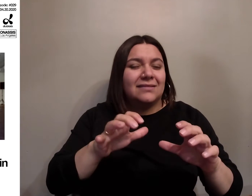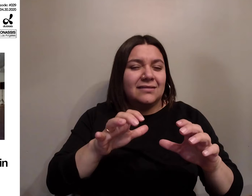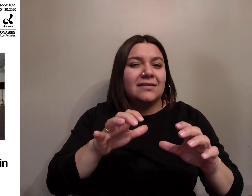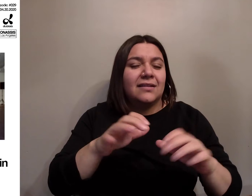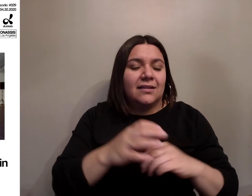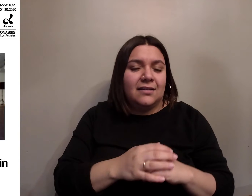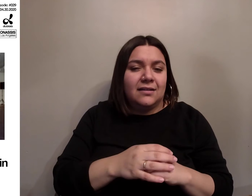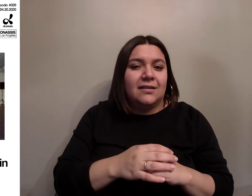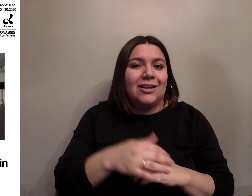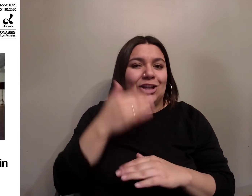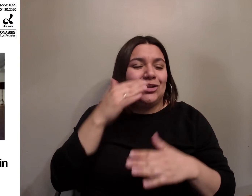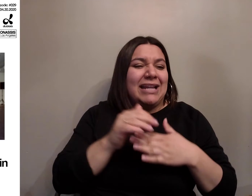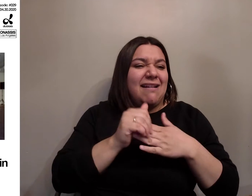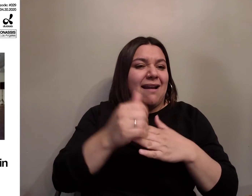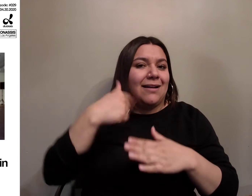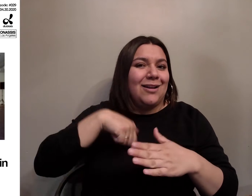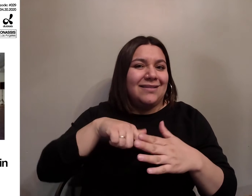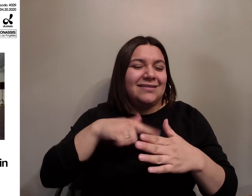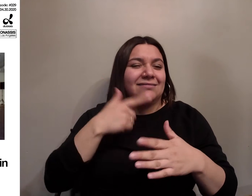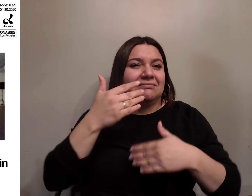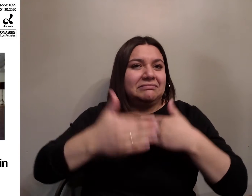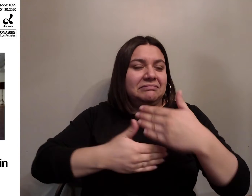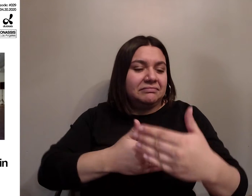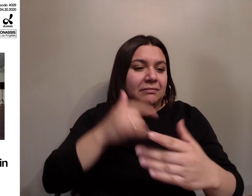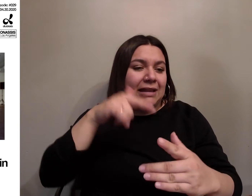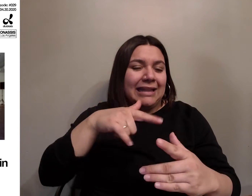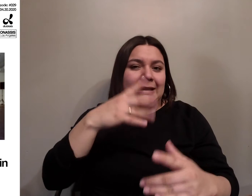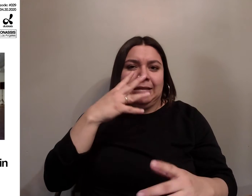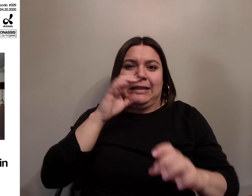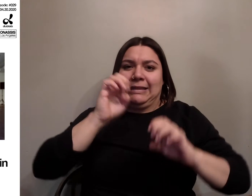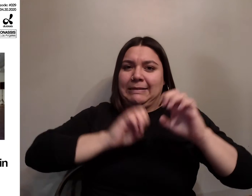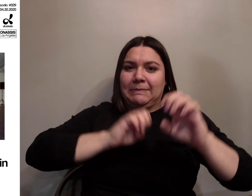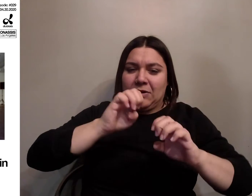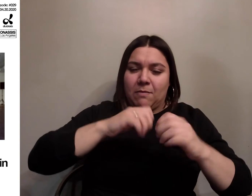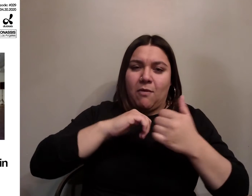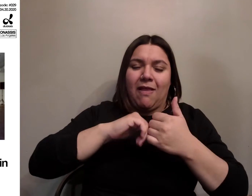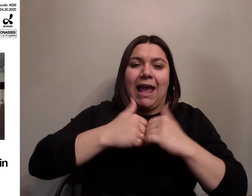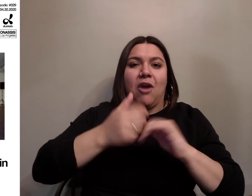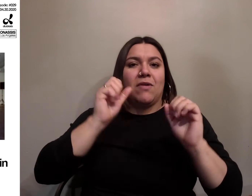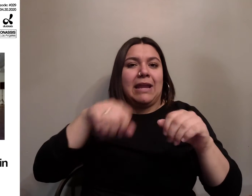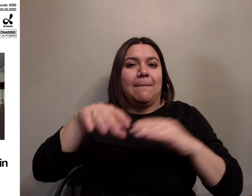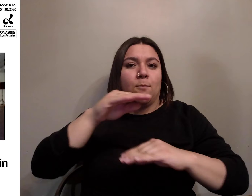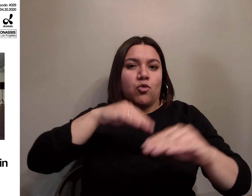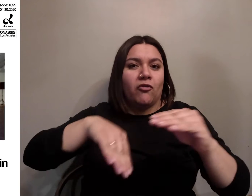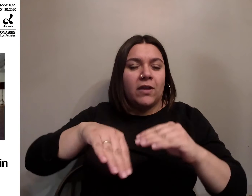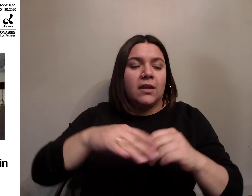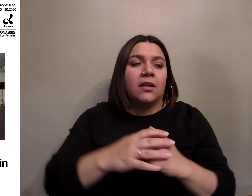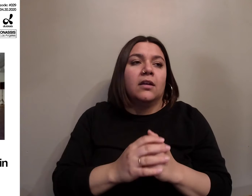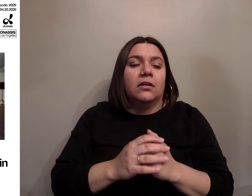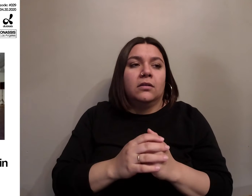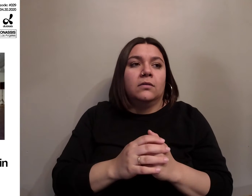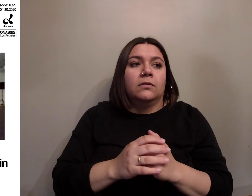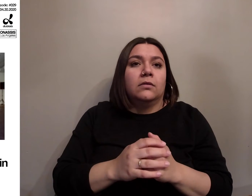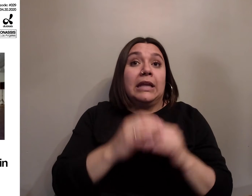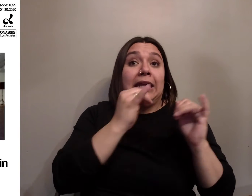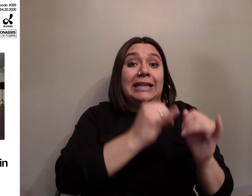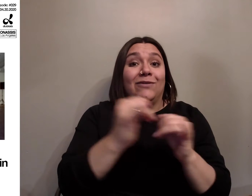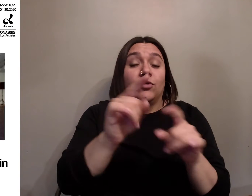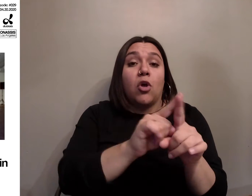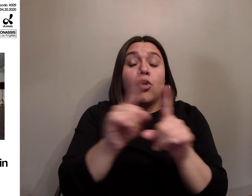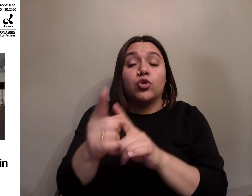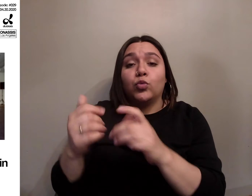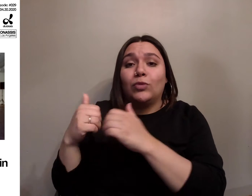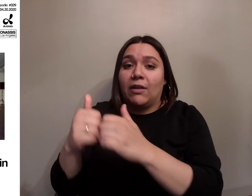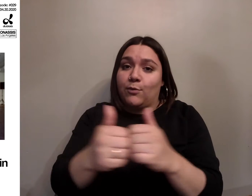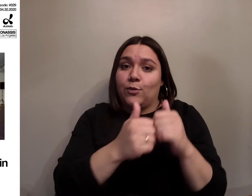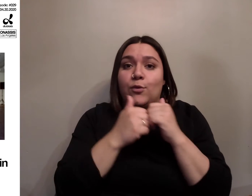So she sort of like guided us through this experiment with how we could move individually, but